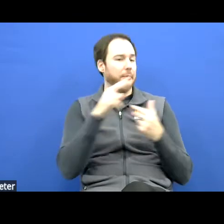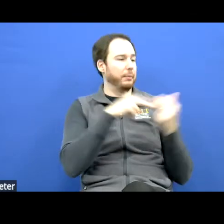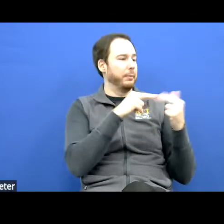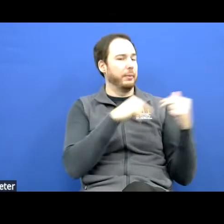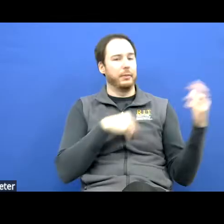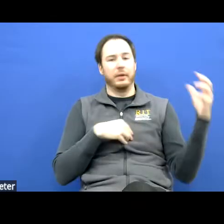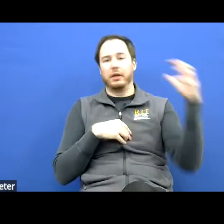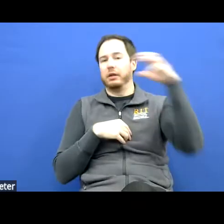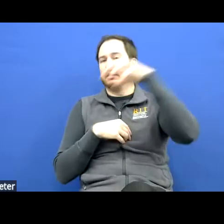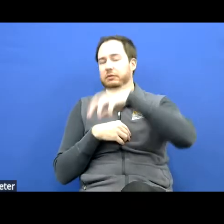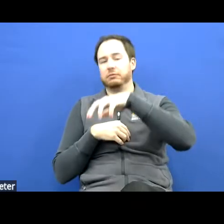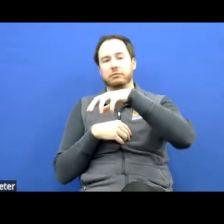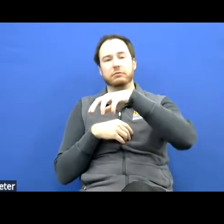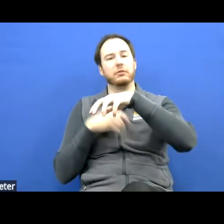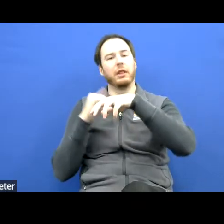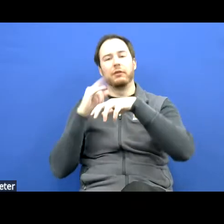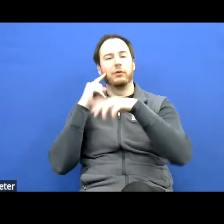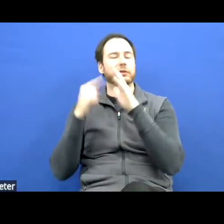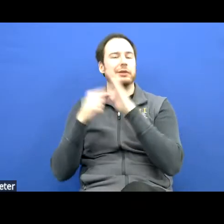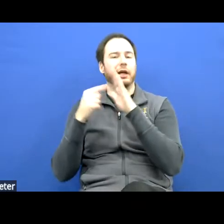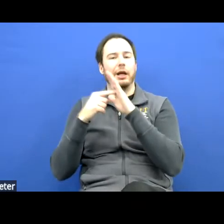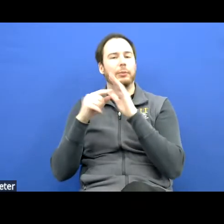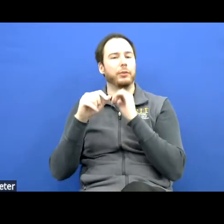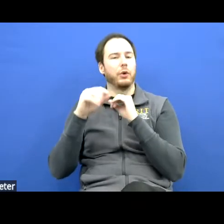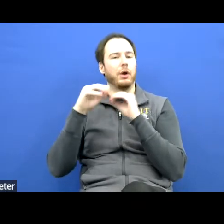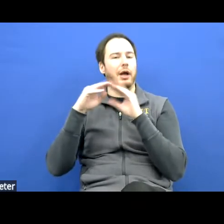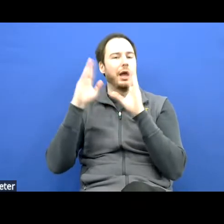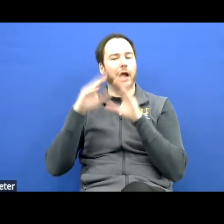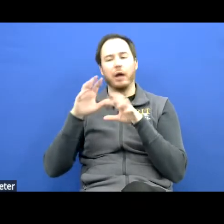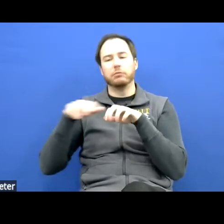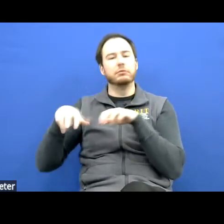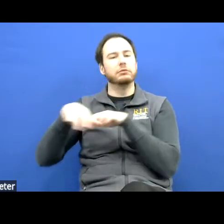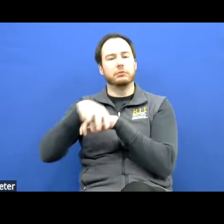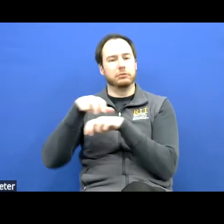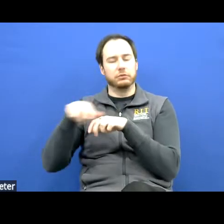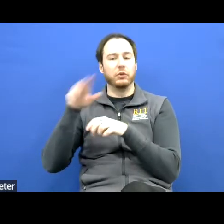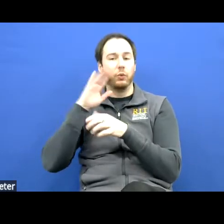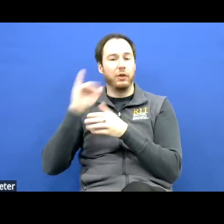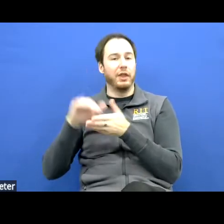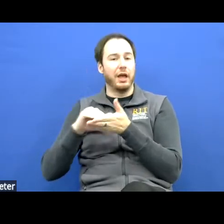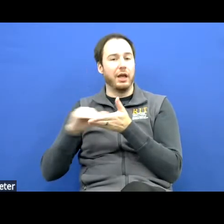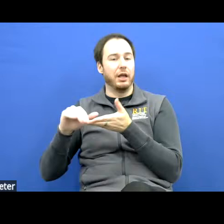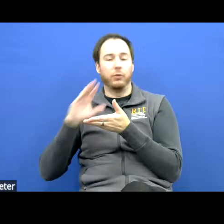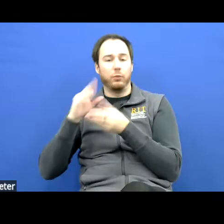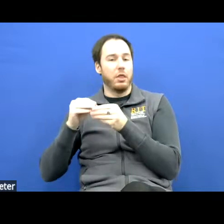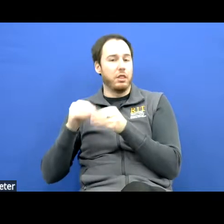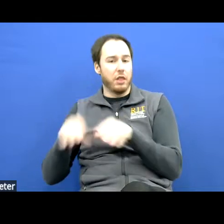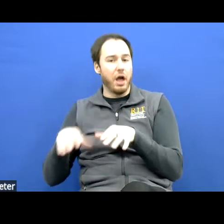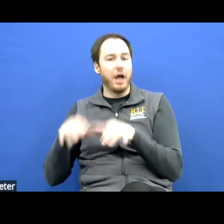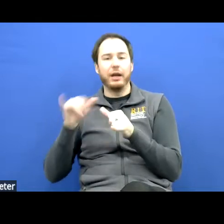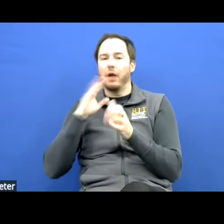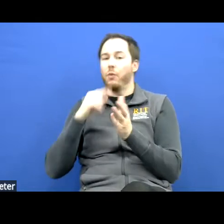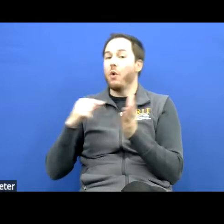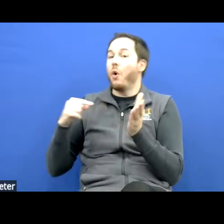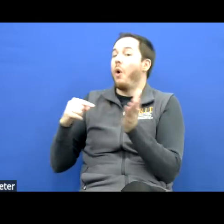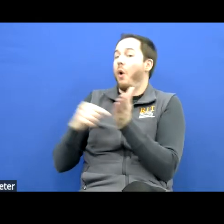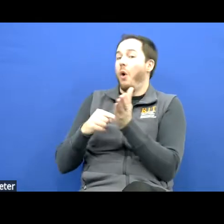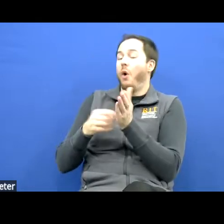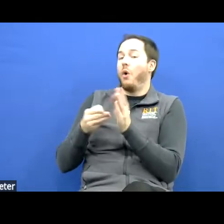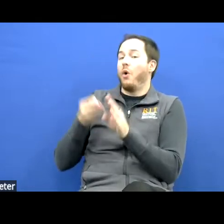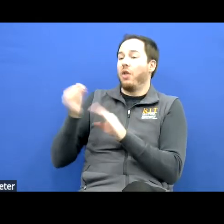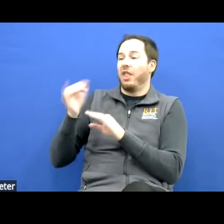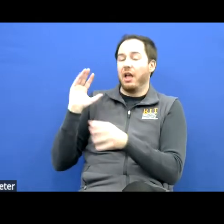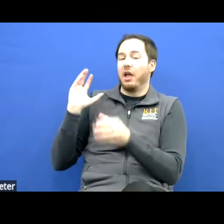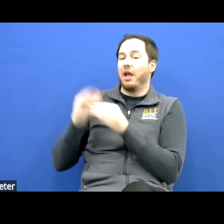like as a subdivision, you not only do you lose your exemption, you owe I think it's like the previous